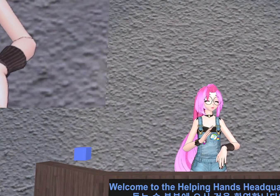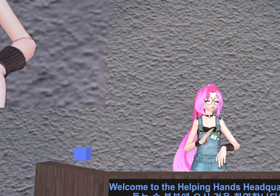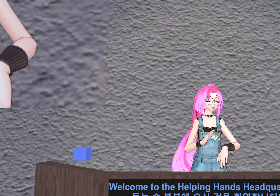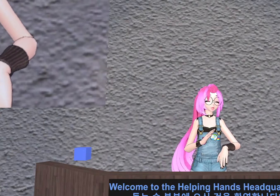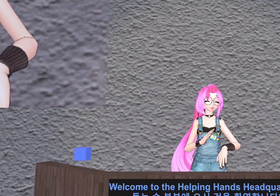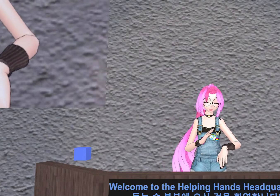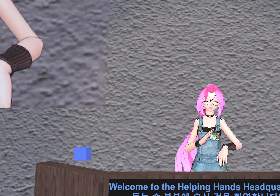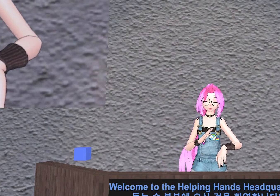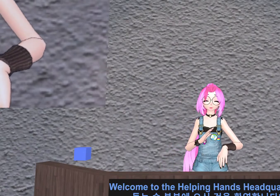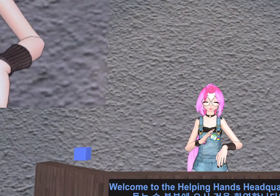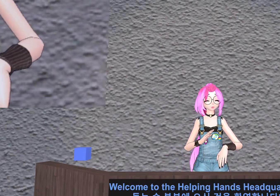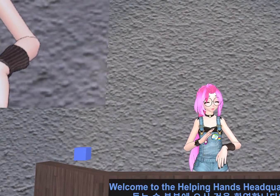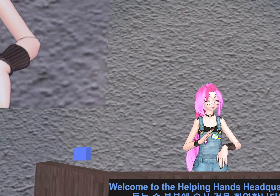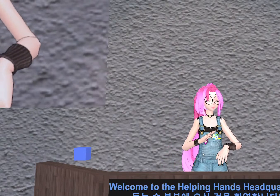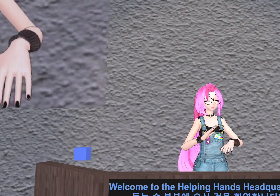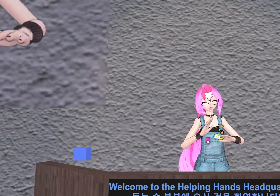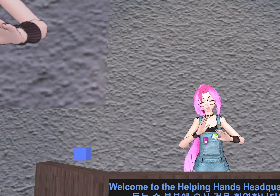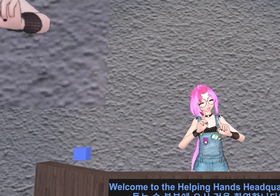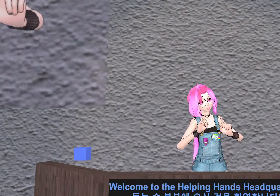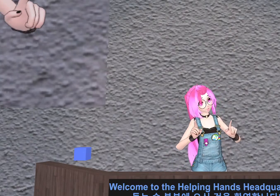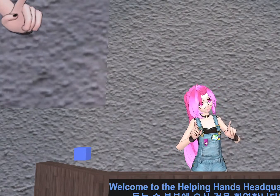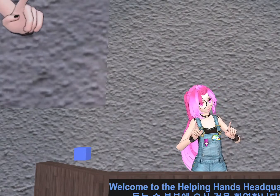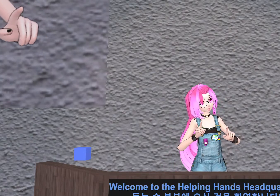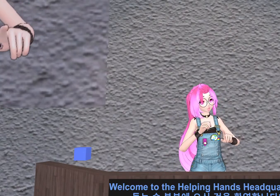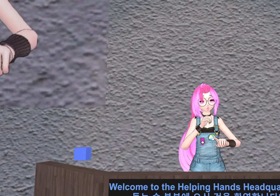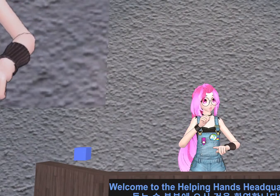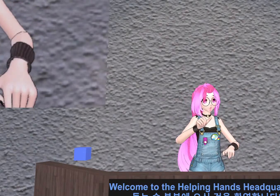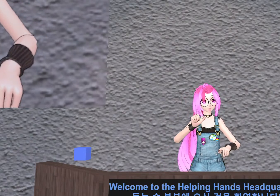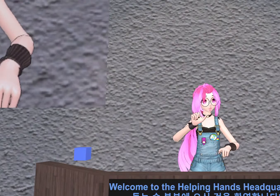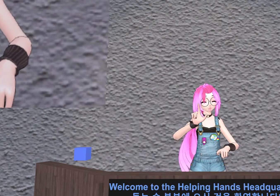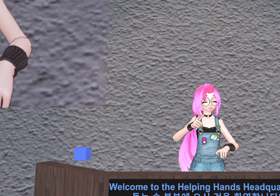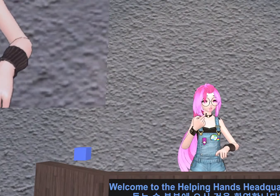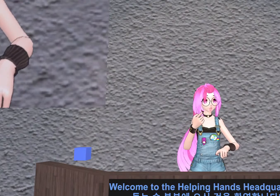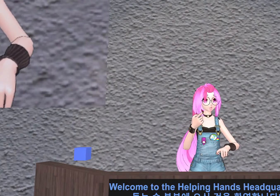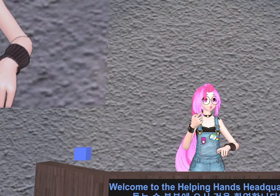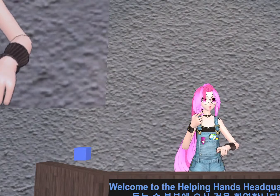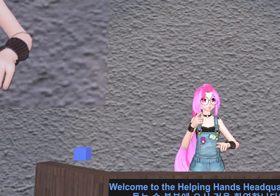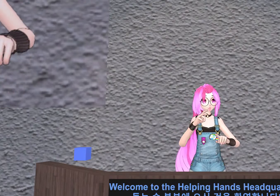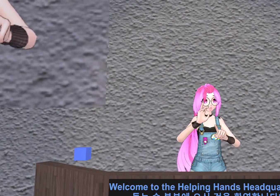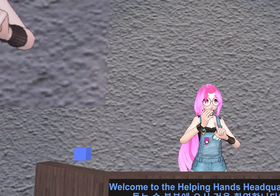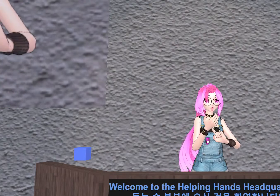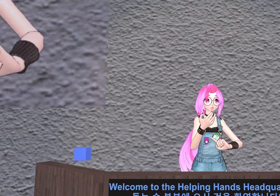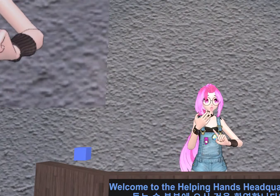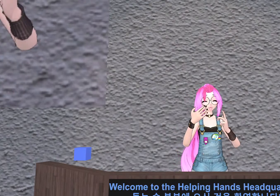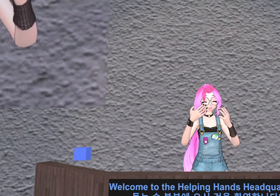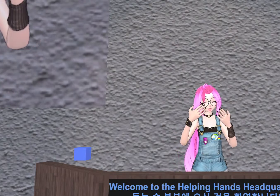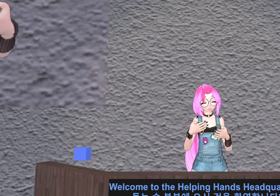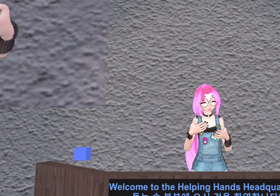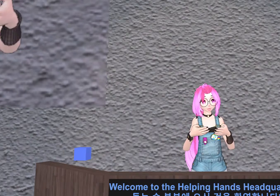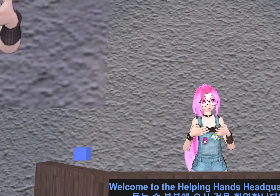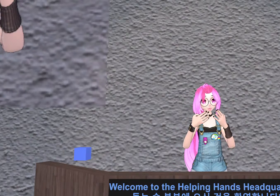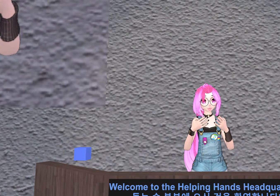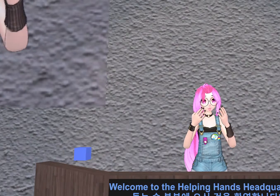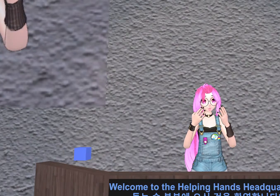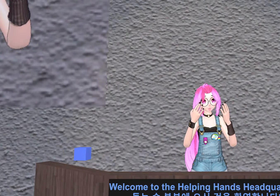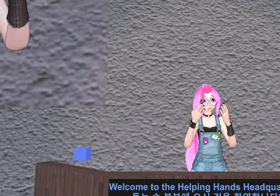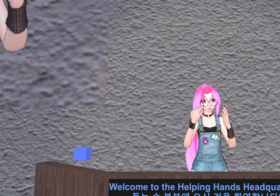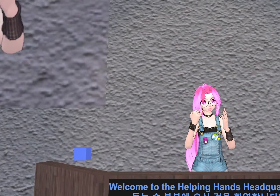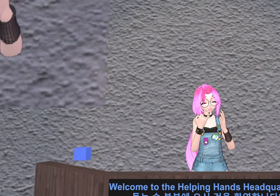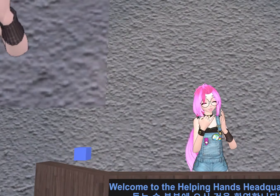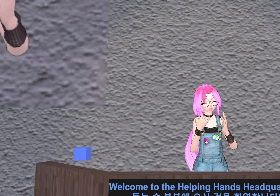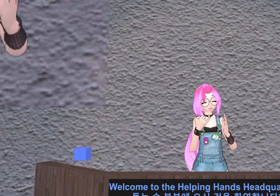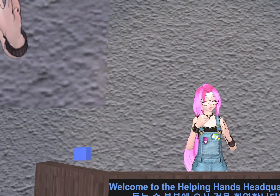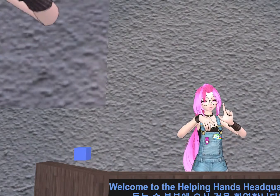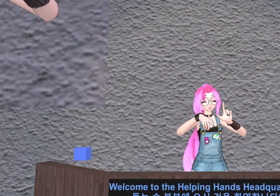side, coming down. Okay? And this is also, it's not just in the context of somebody